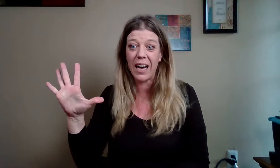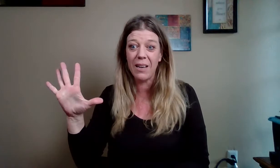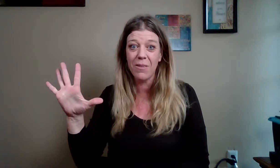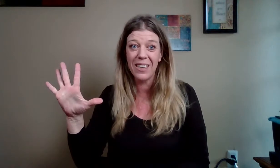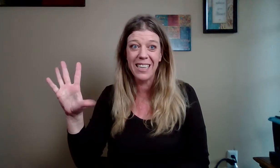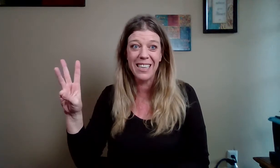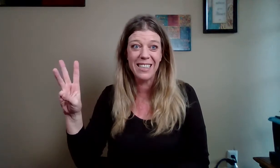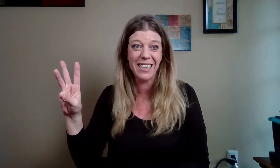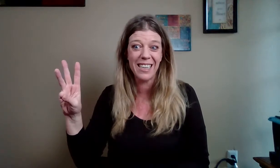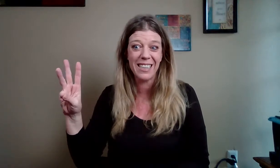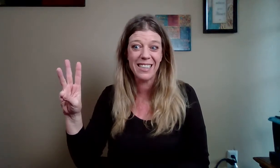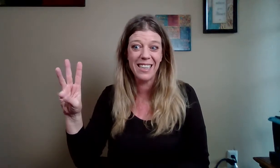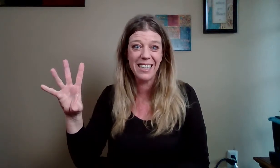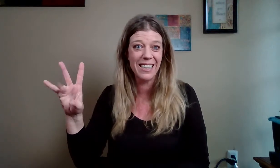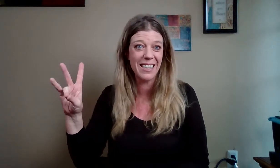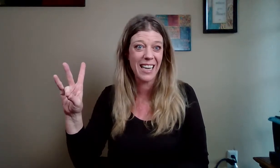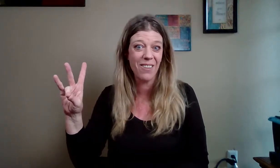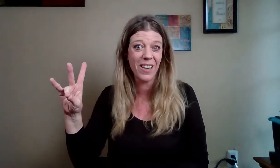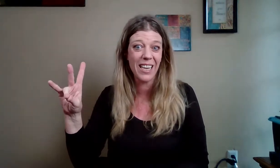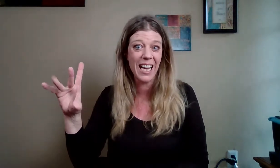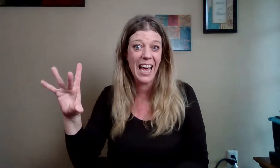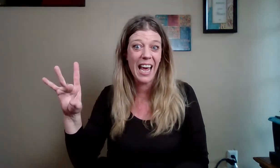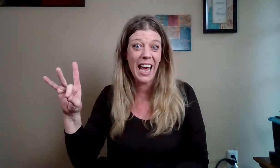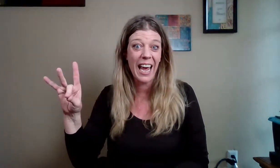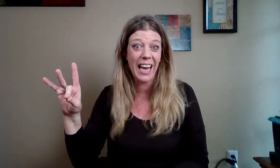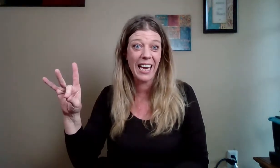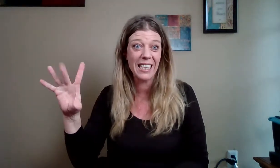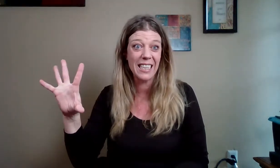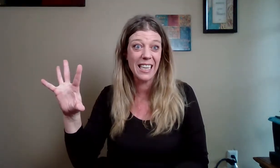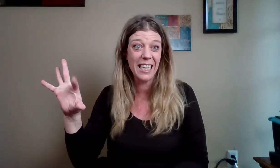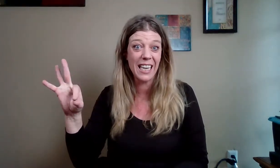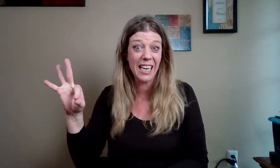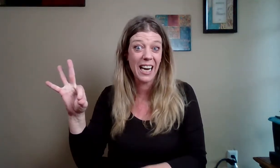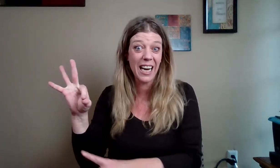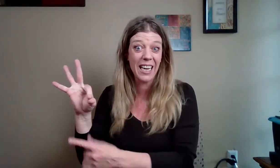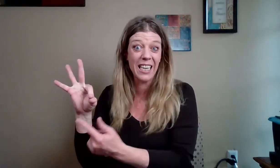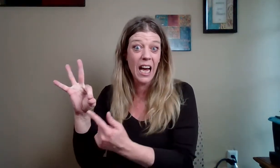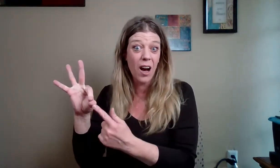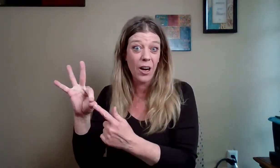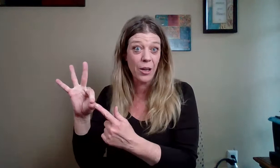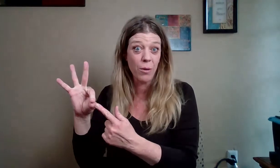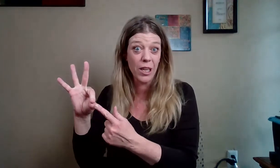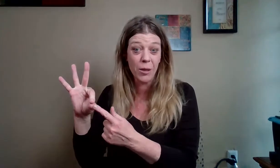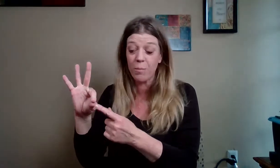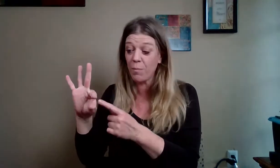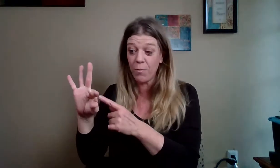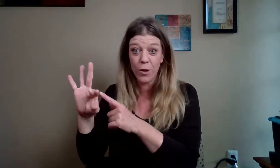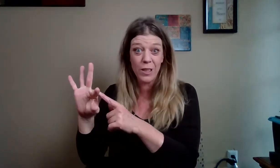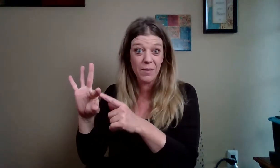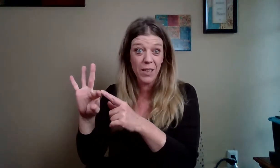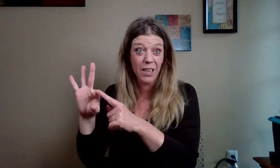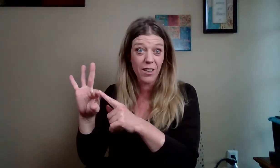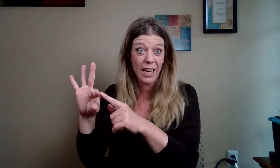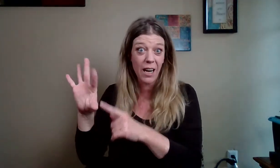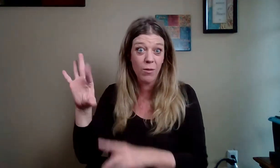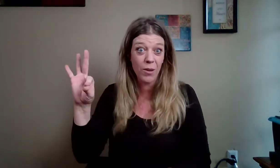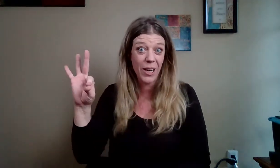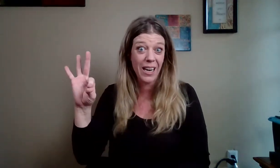5, 6, 7, 8, 9. Are you on your first finger now for 9?